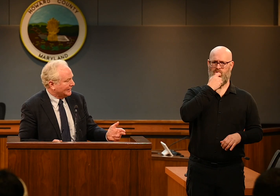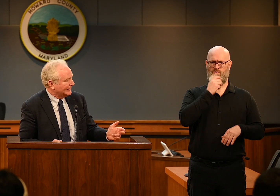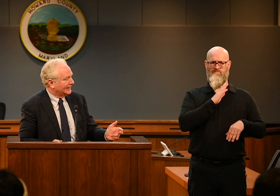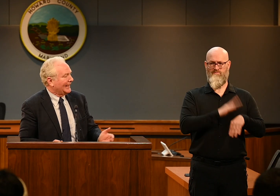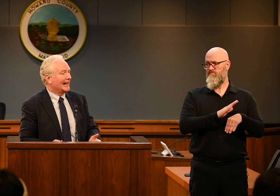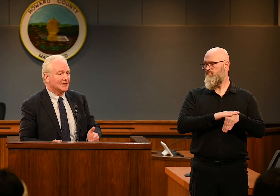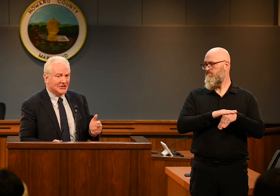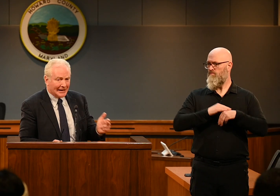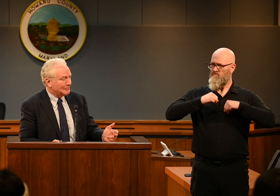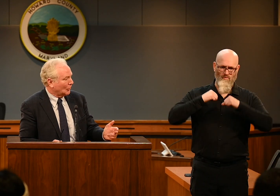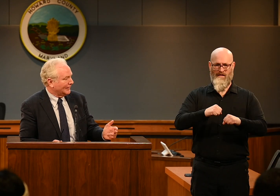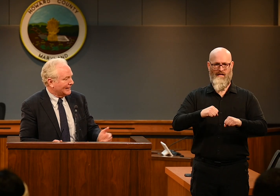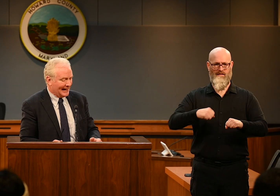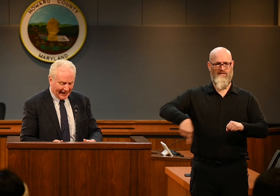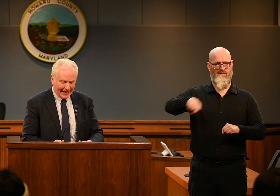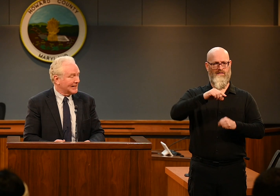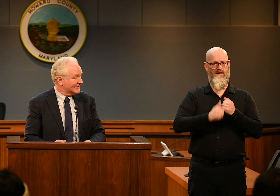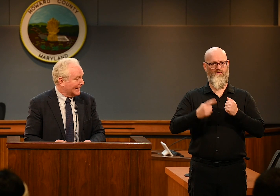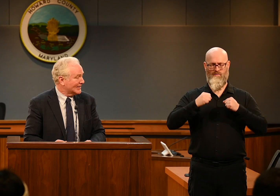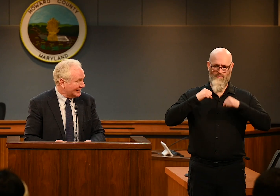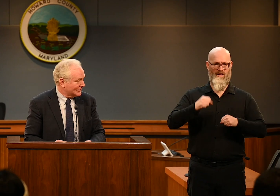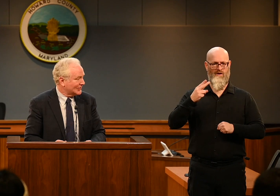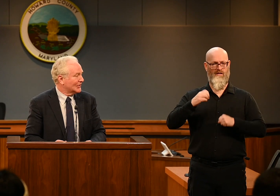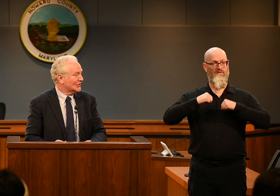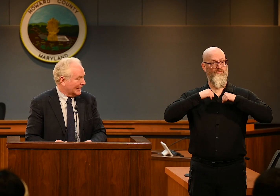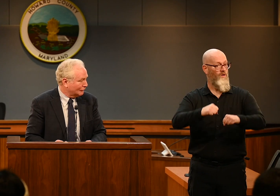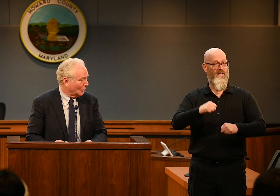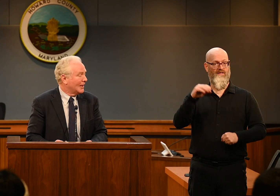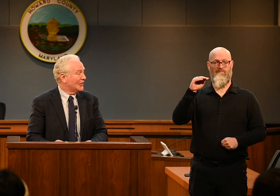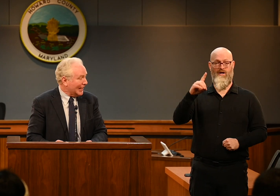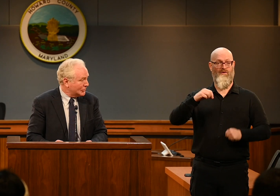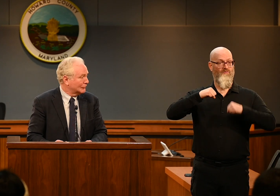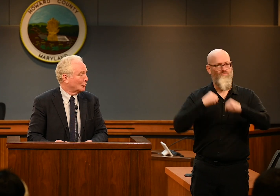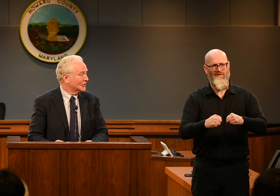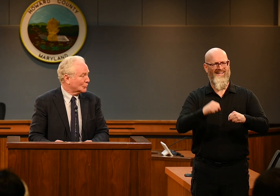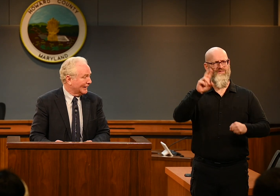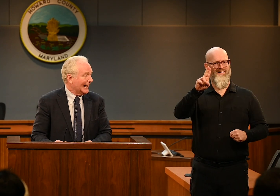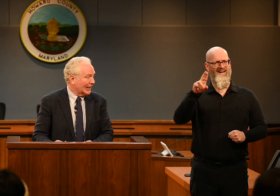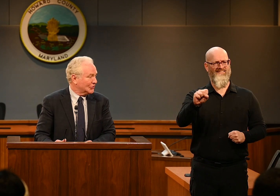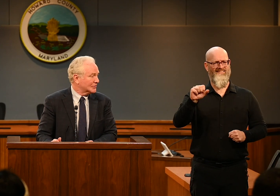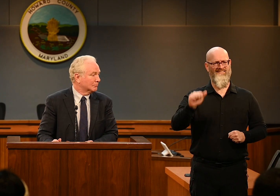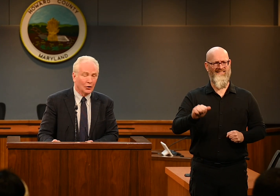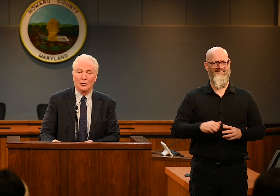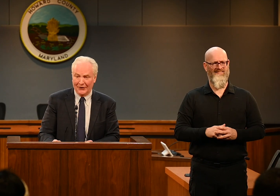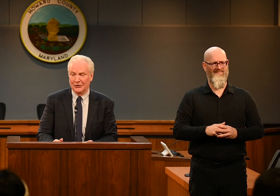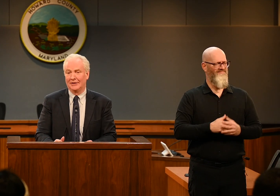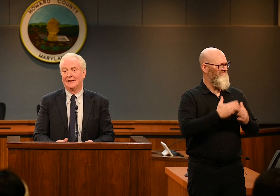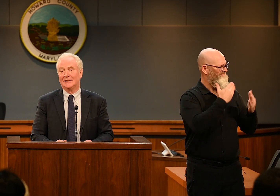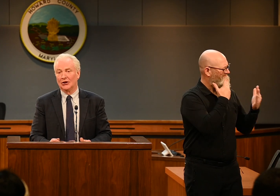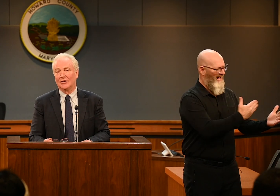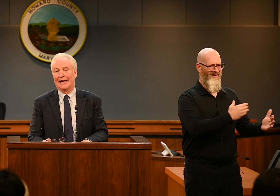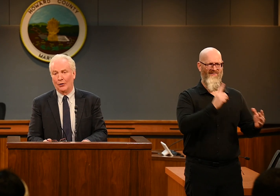Howard County and the state of Maryland and the United States stand for. Thank you for this quick action to blow the